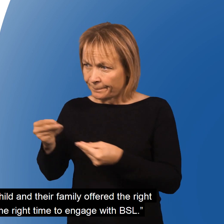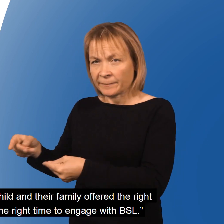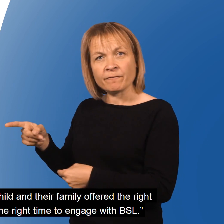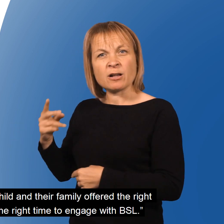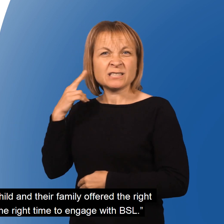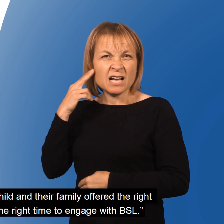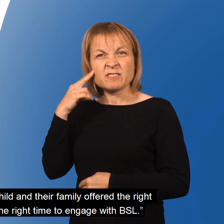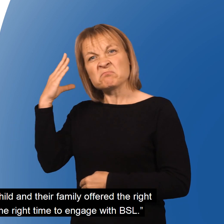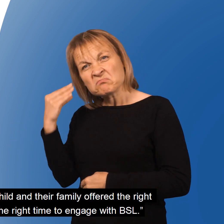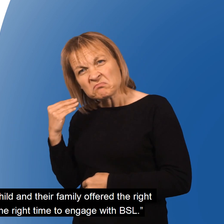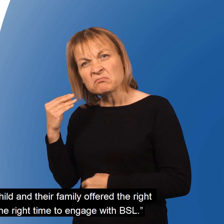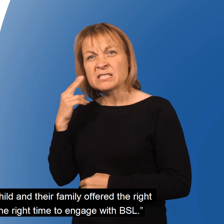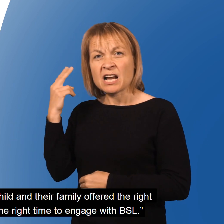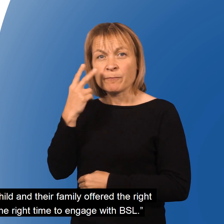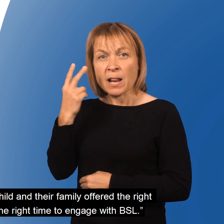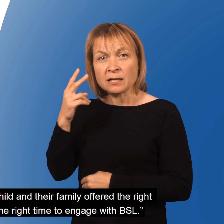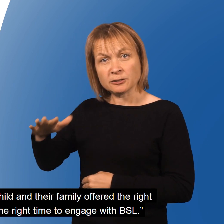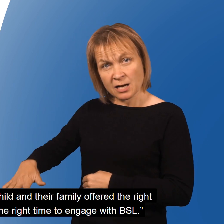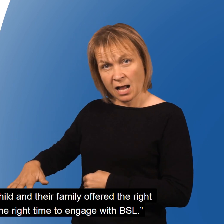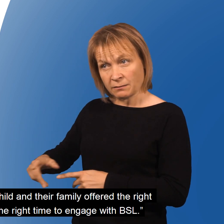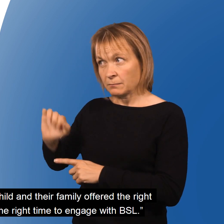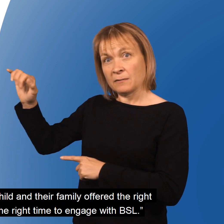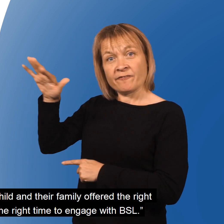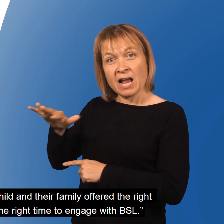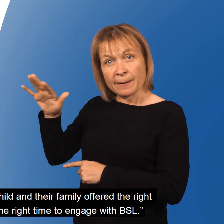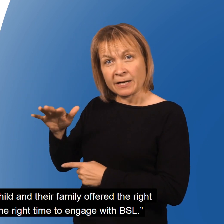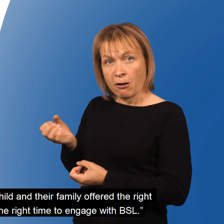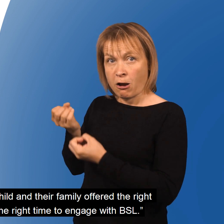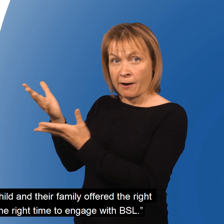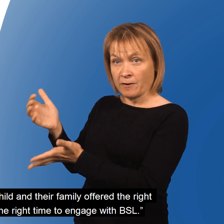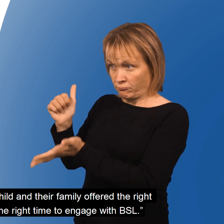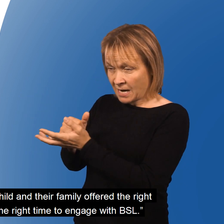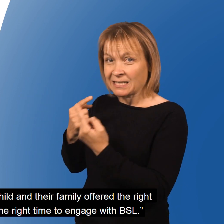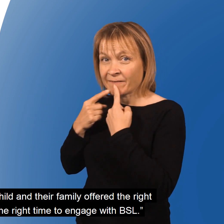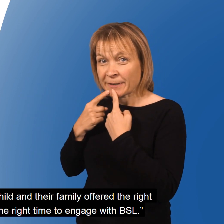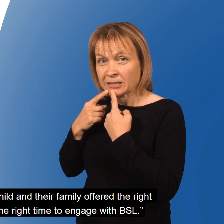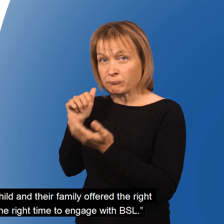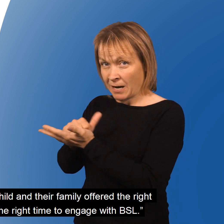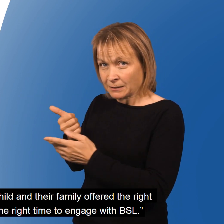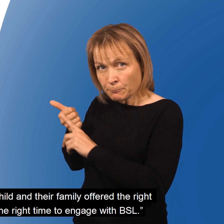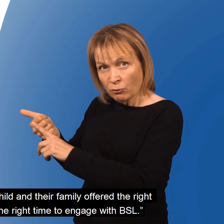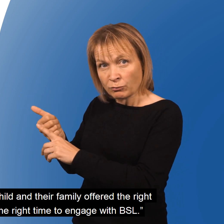and their family offered the right information and support at the right time to engage with